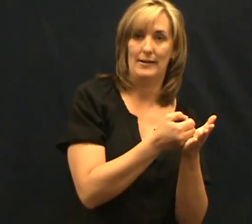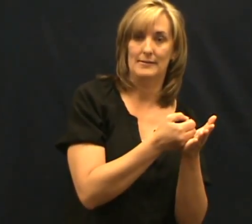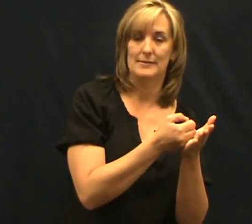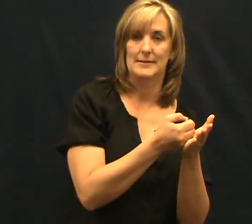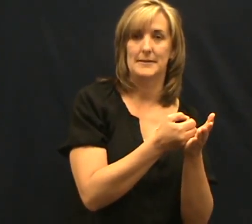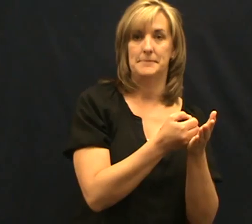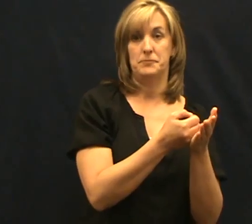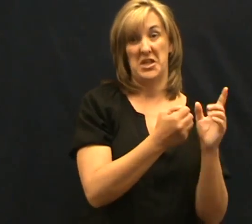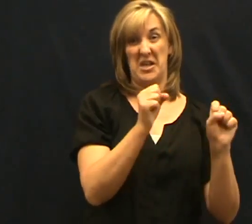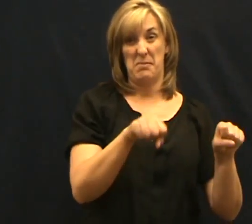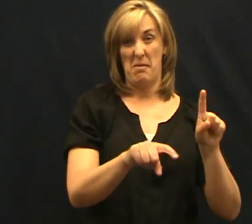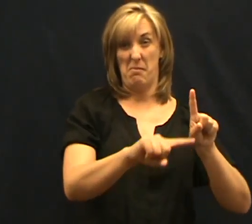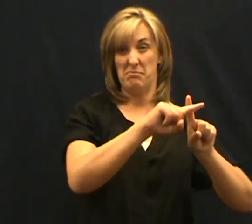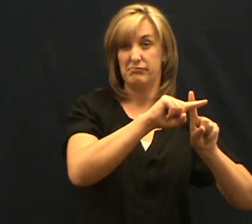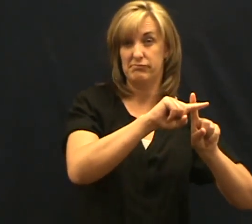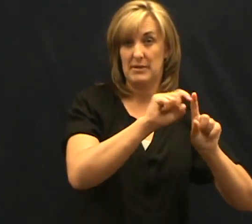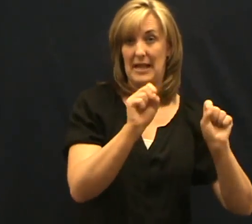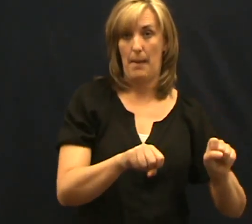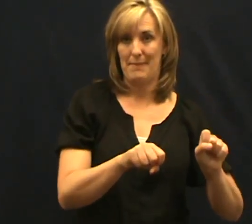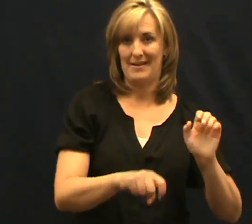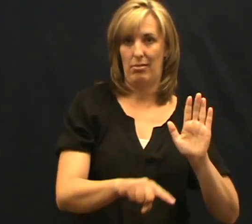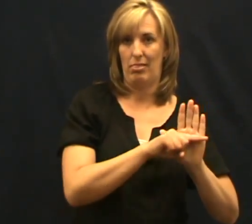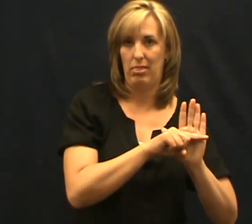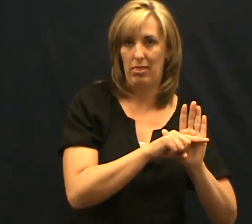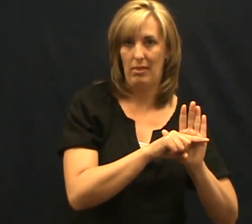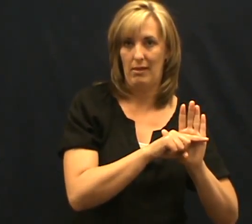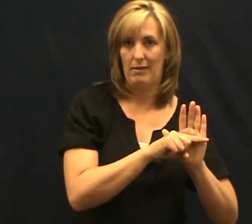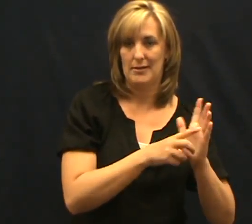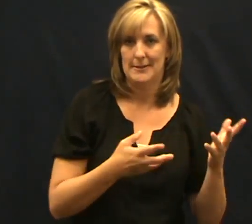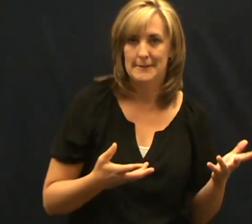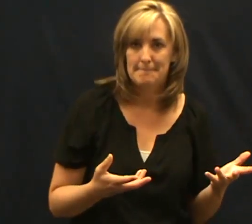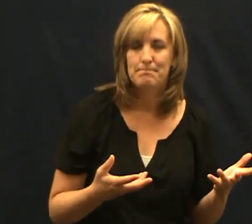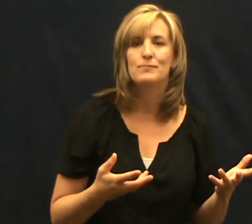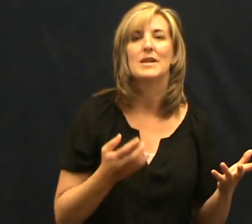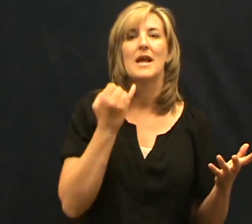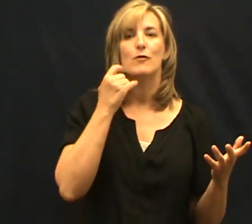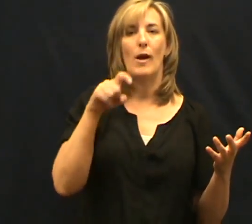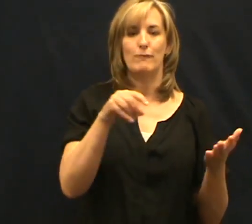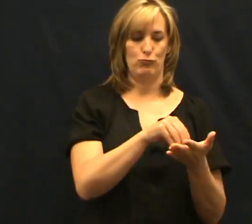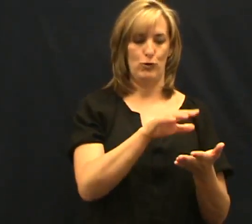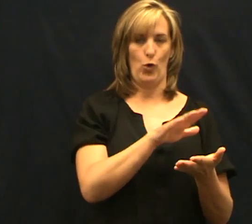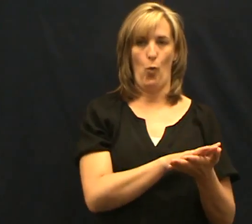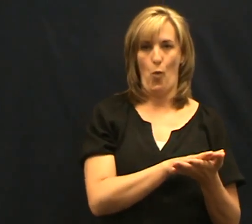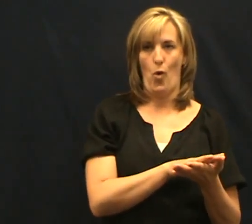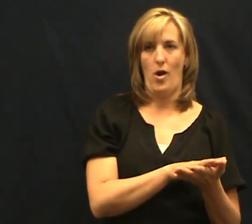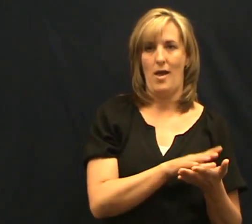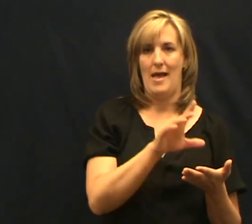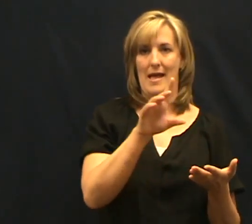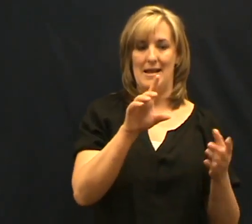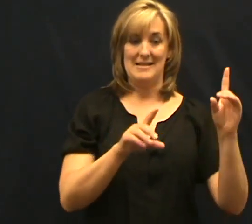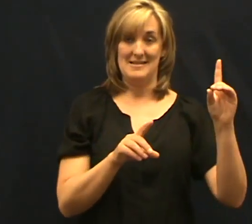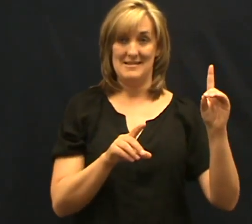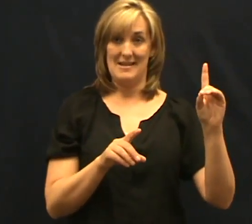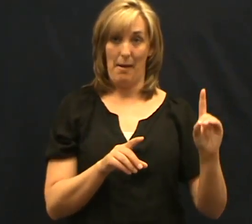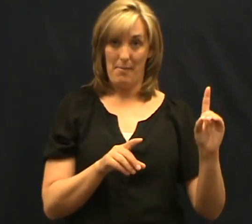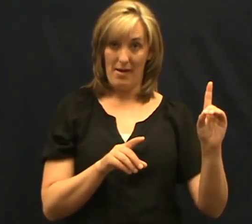increase to retained earnings, that would be net income. If you have to record an additional debit to get your debits to balance